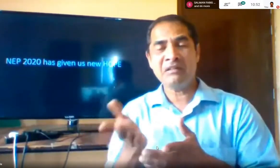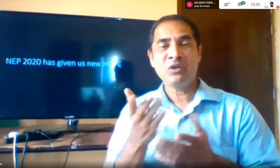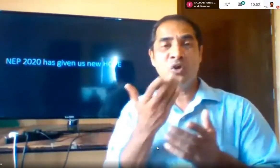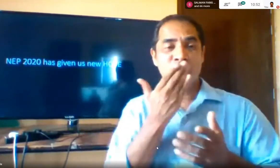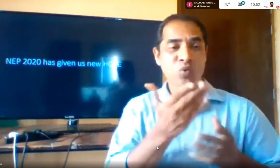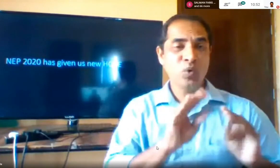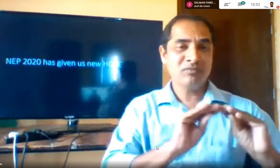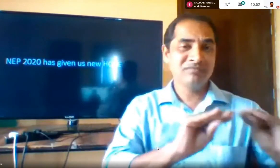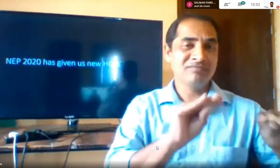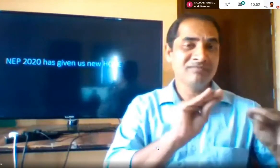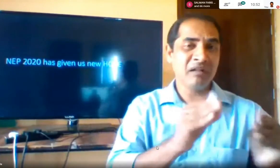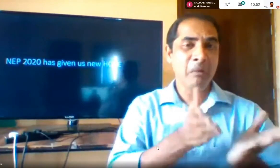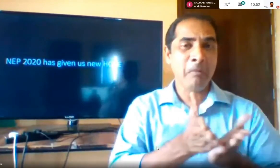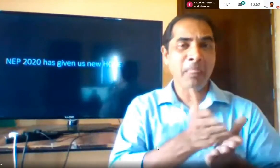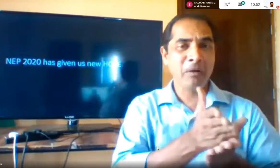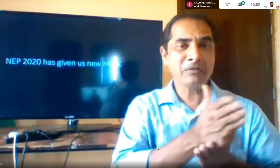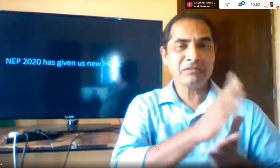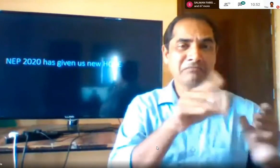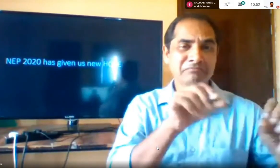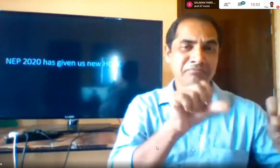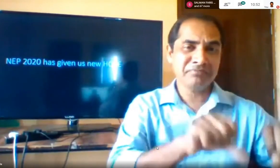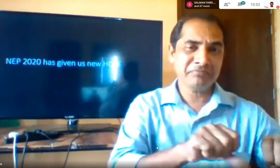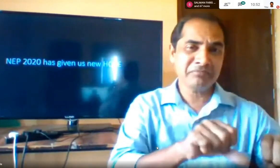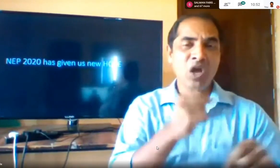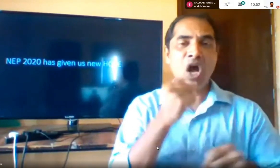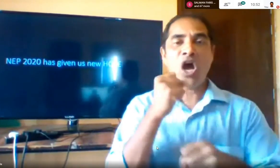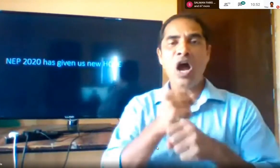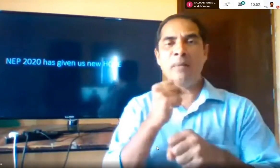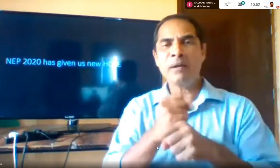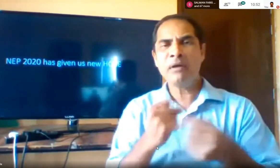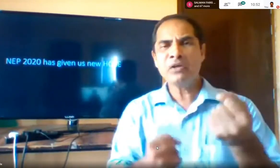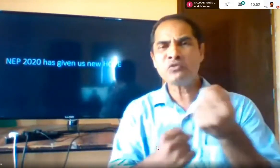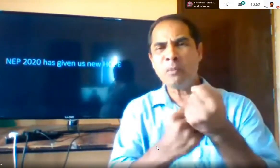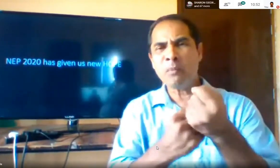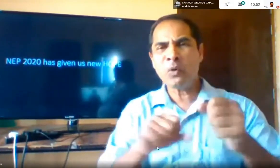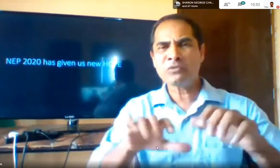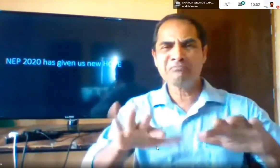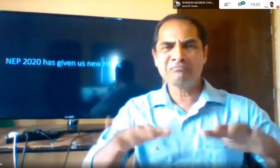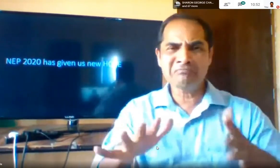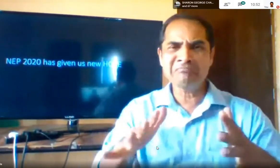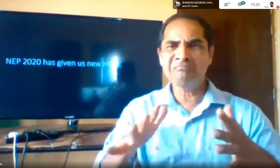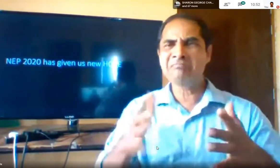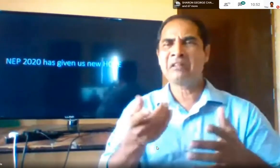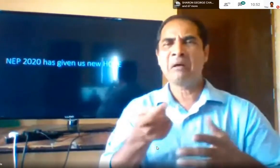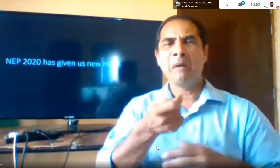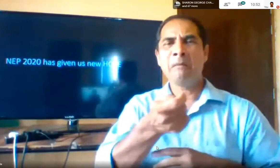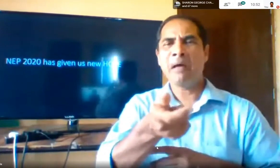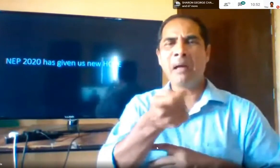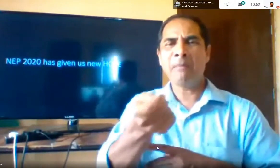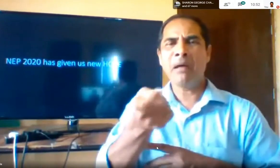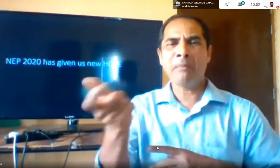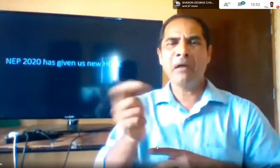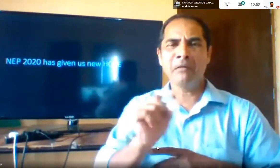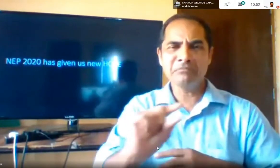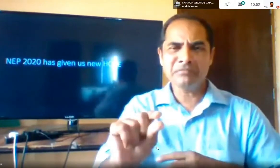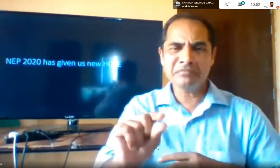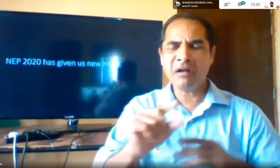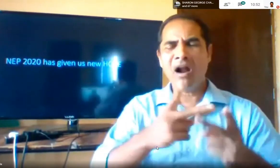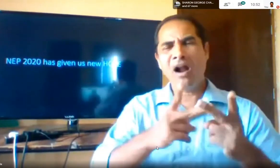few teachers, sign language, the teaching methodologies. The government has not yet supported us